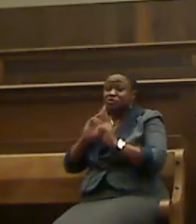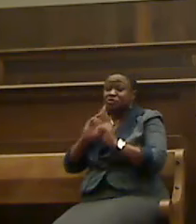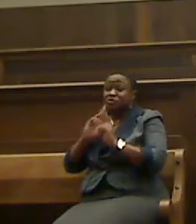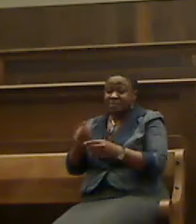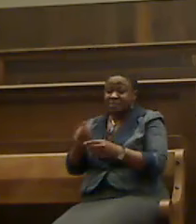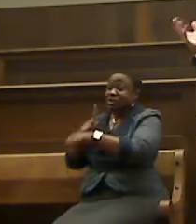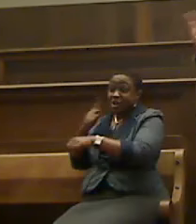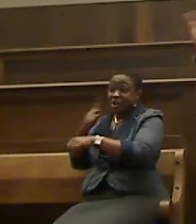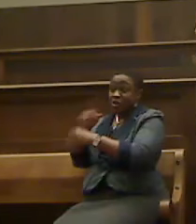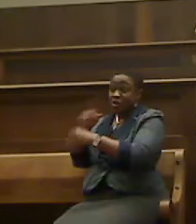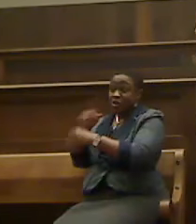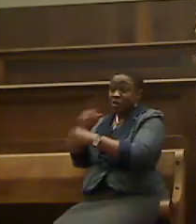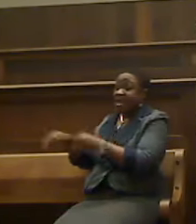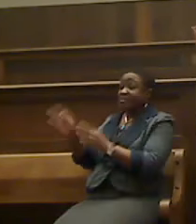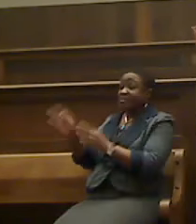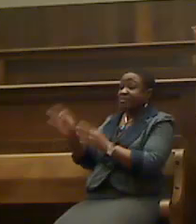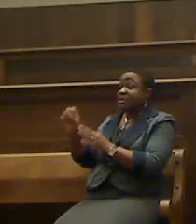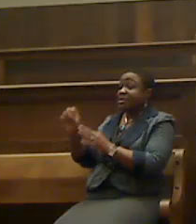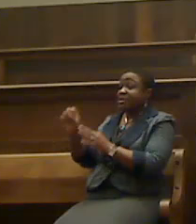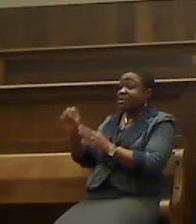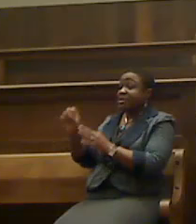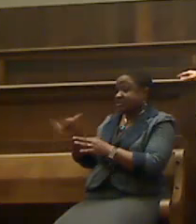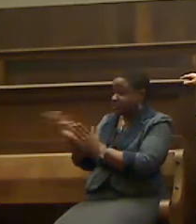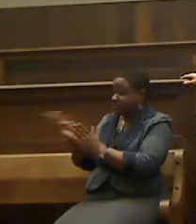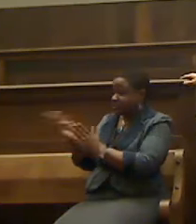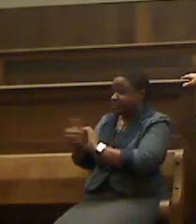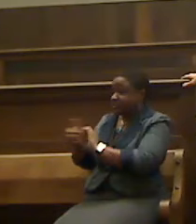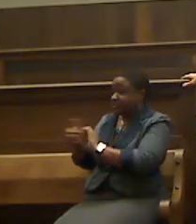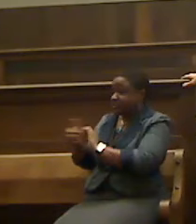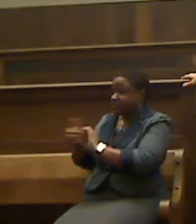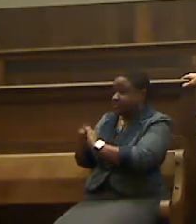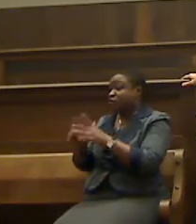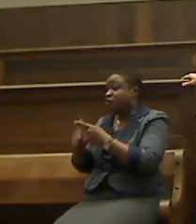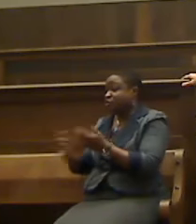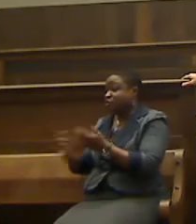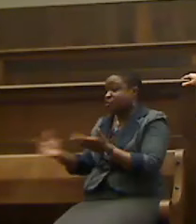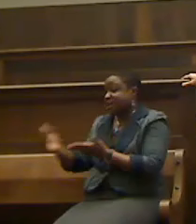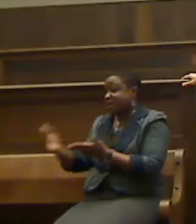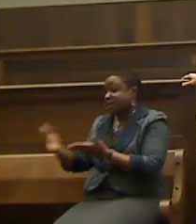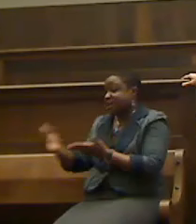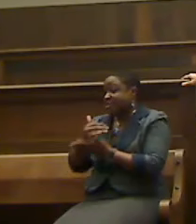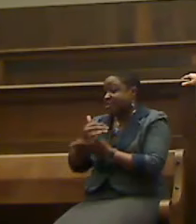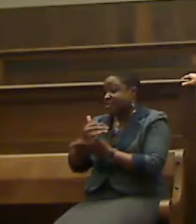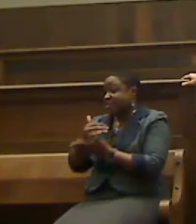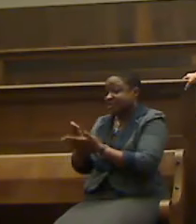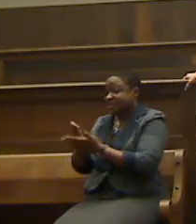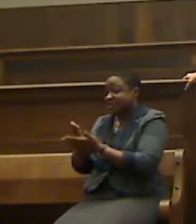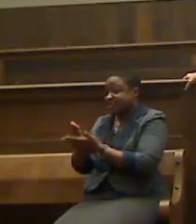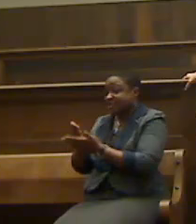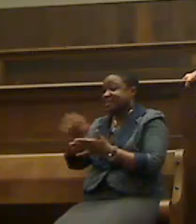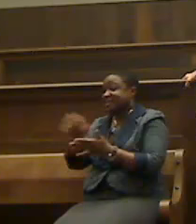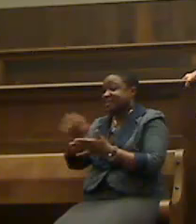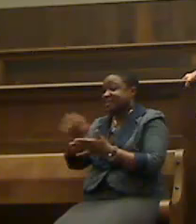So, Sally, I want to ask if we can collaborate to start gathering the evidence of case studies. This is one thing that the Institute